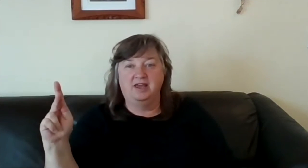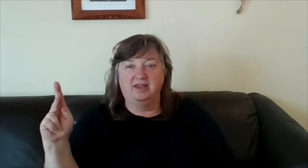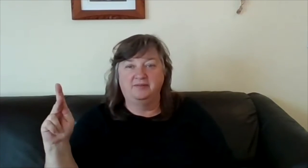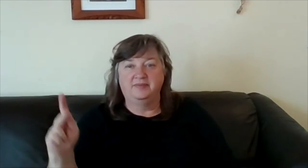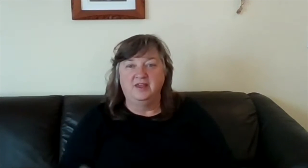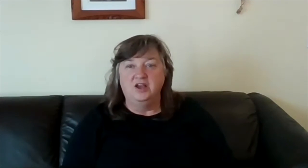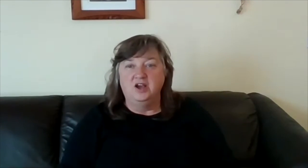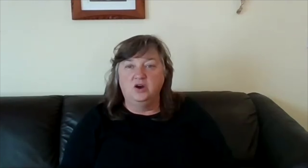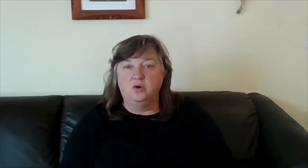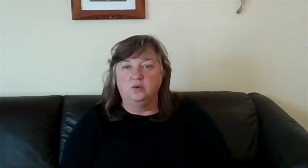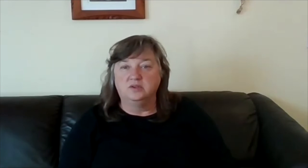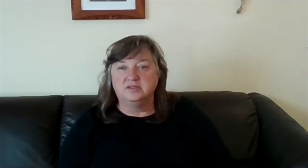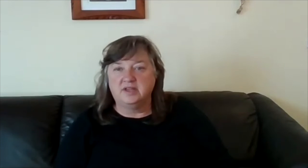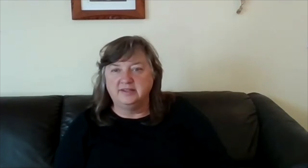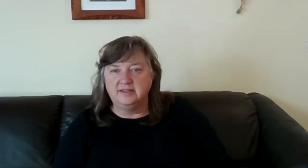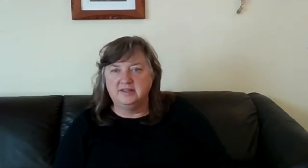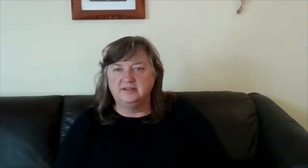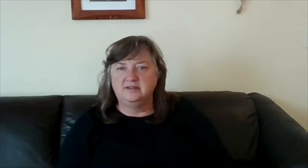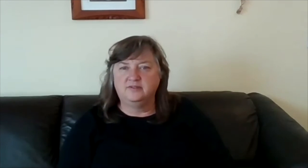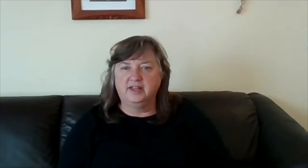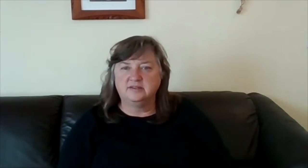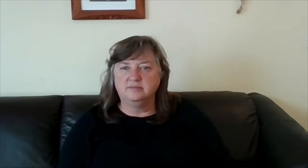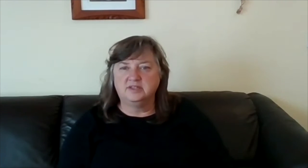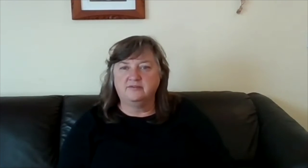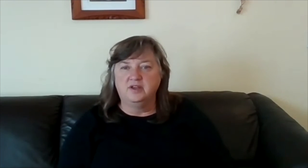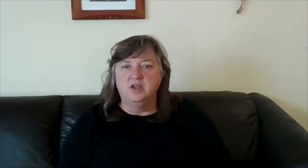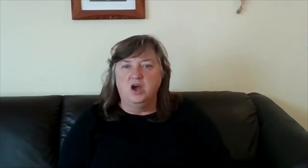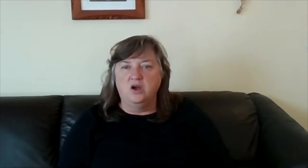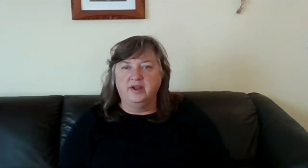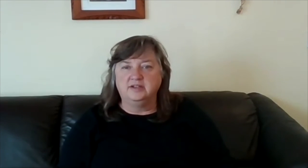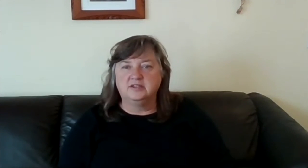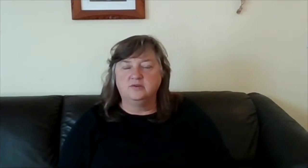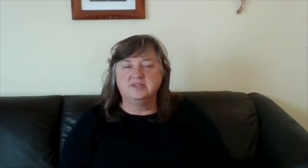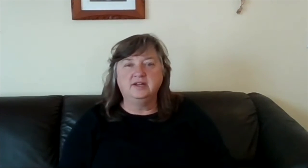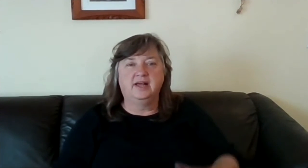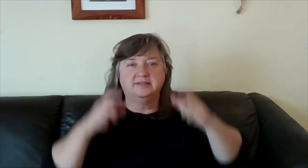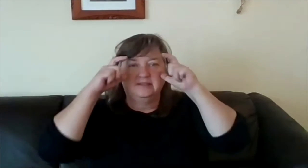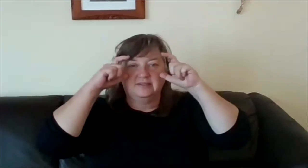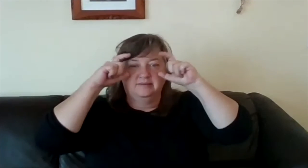P-A-R-K. Oh, I see that I did forget some stuff. All right, so sunglasses.